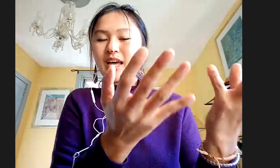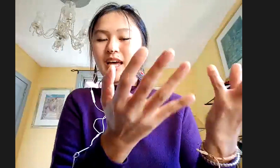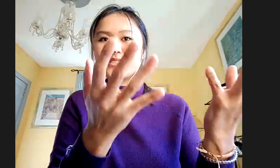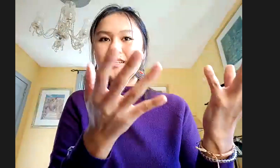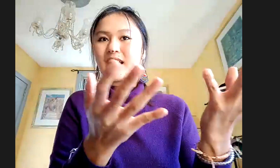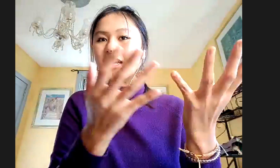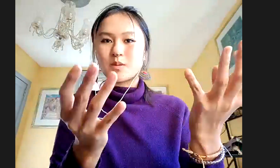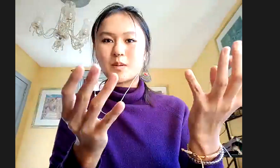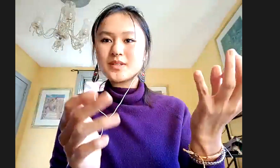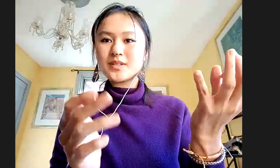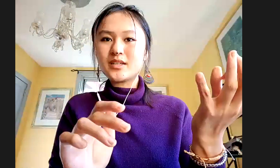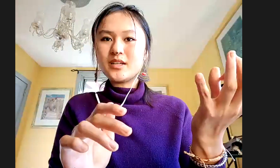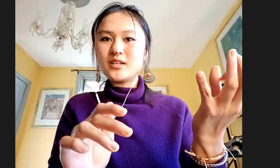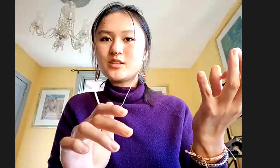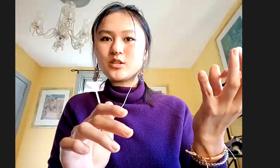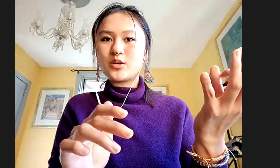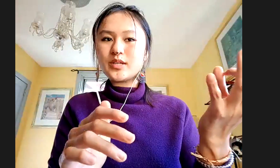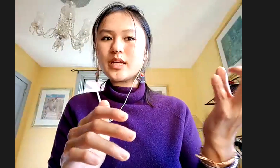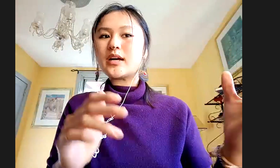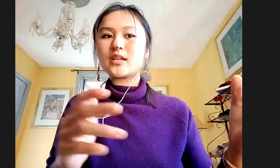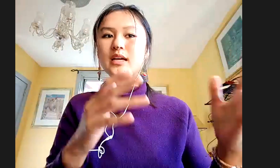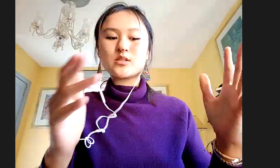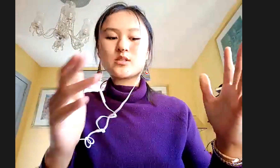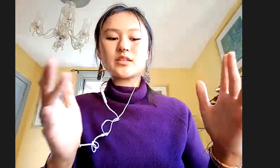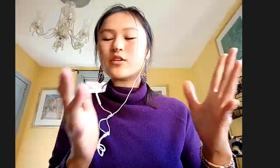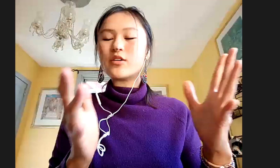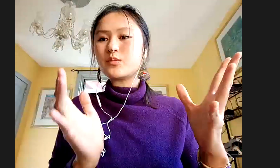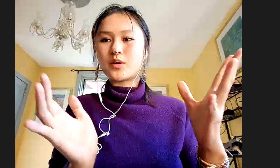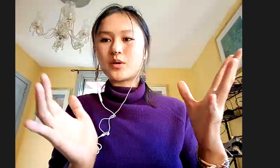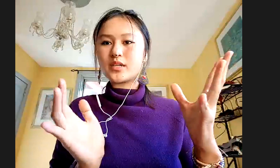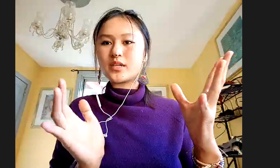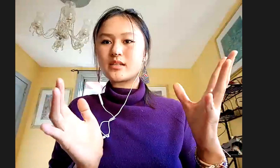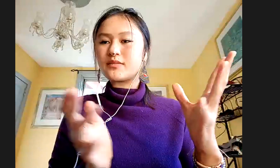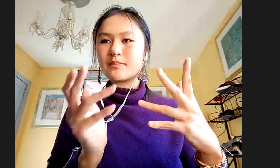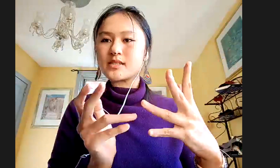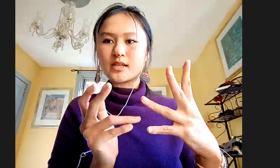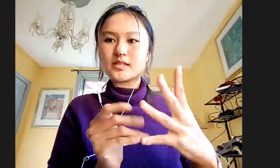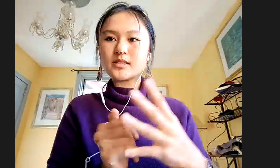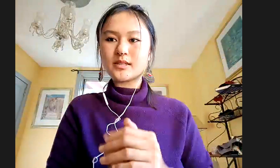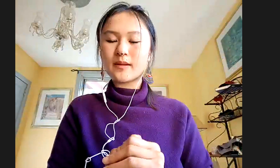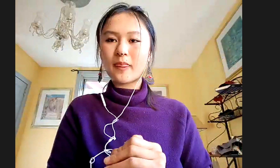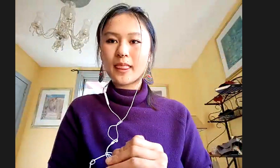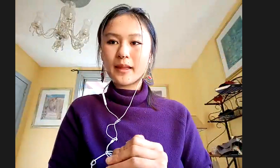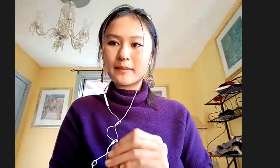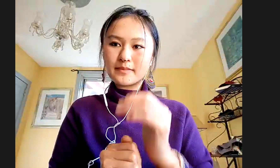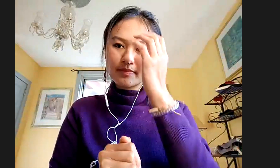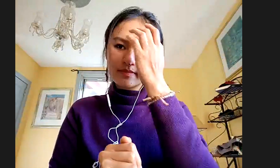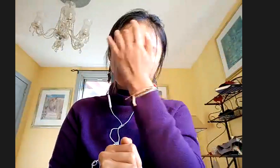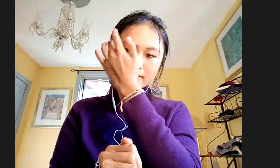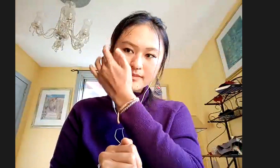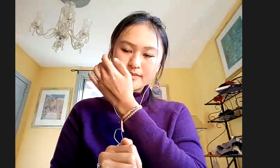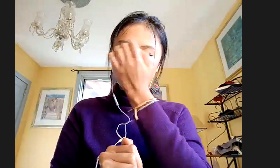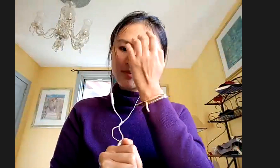the has like the highest probability. So yes, like that's what the ensemble model does, if that makes sense.